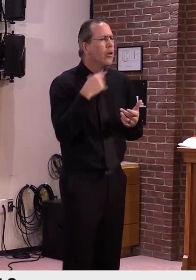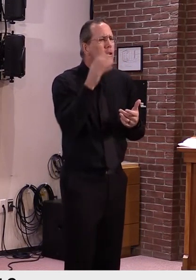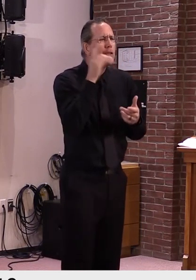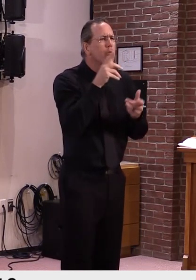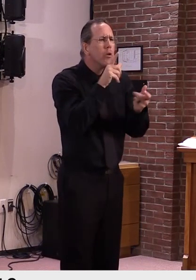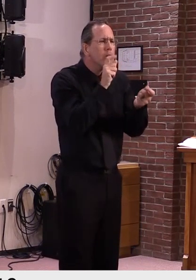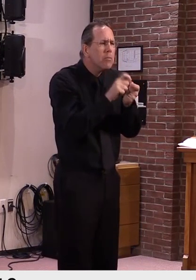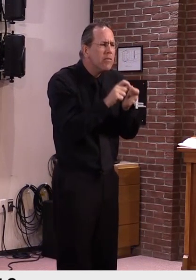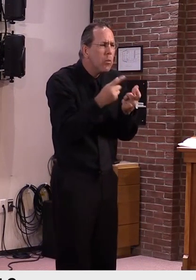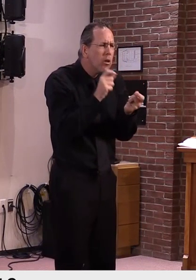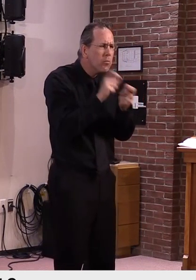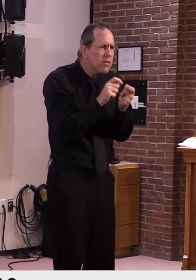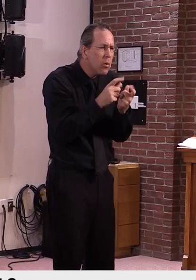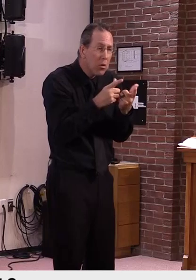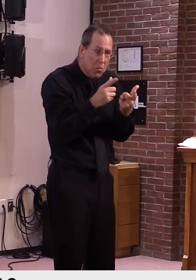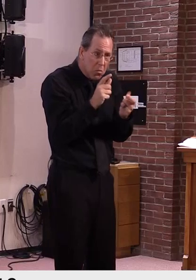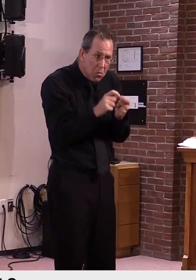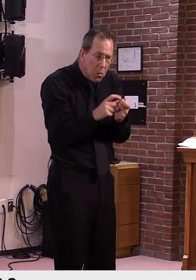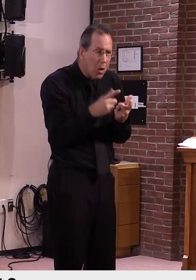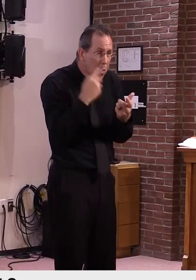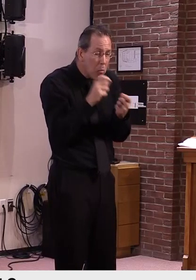back Friday.